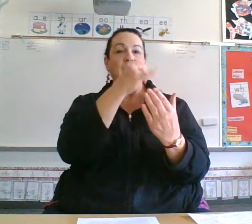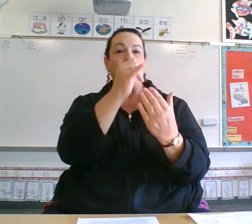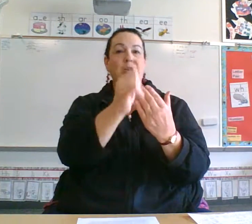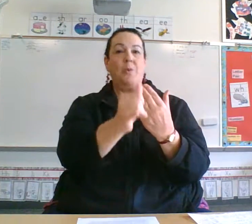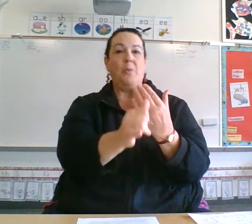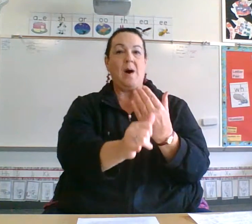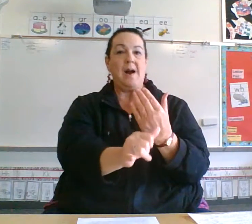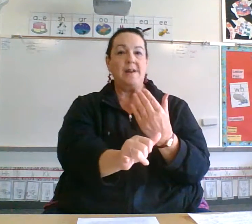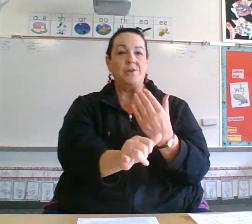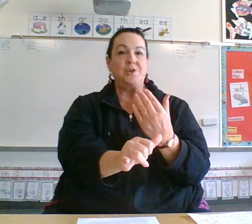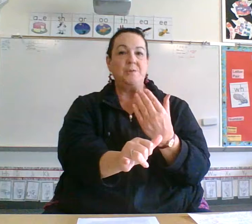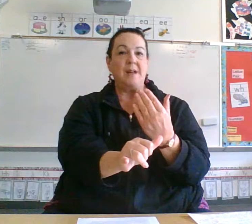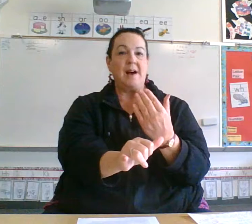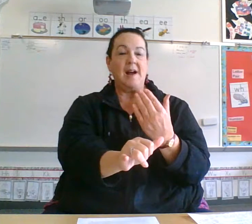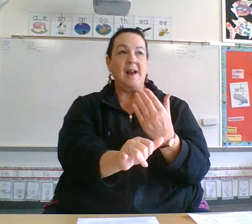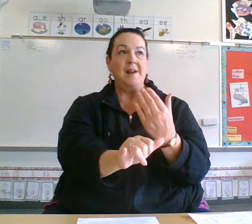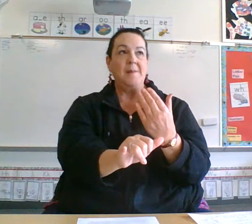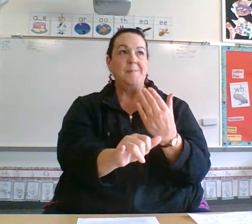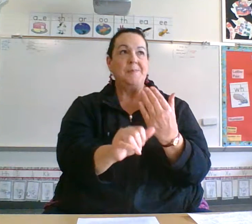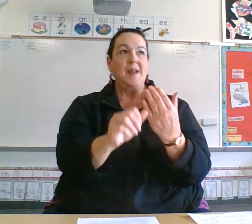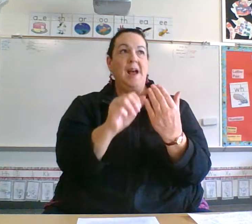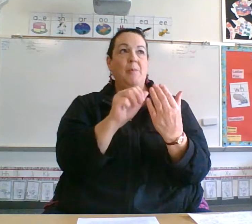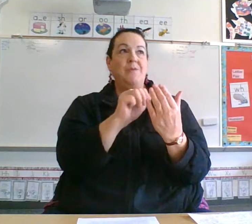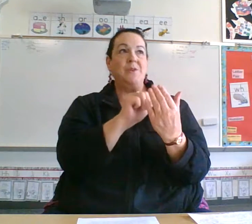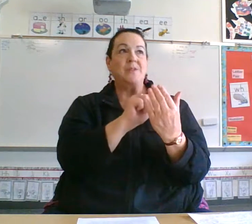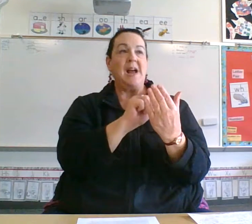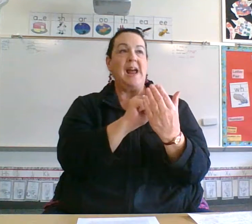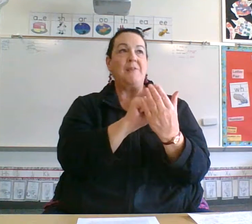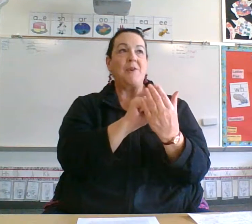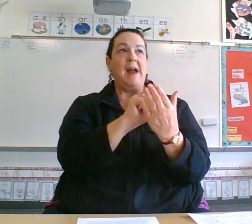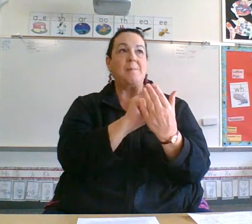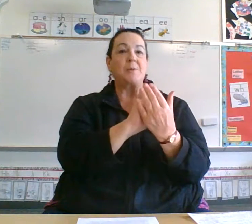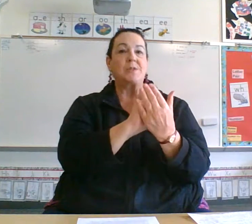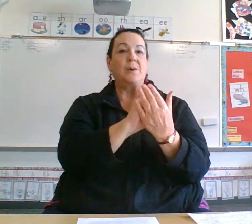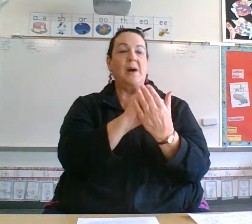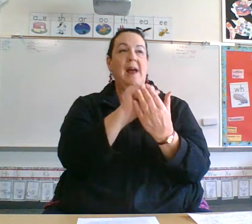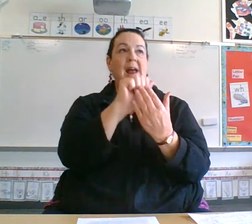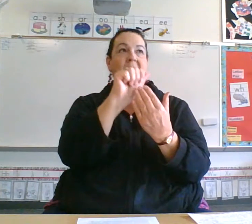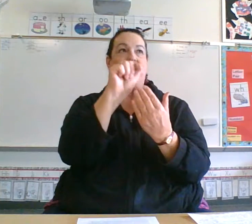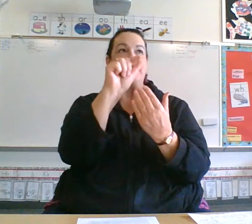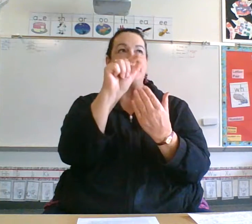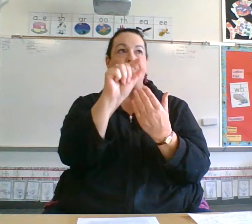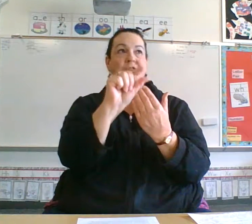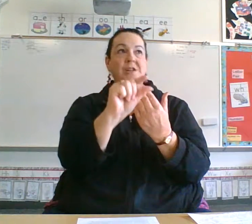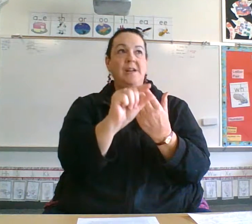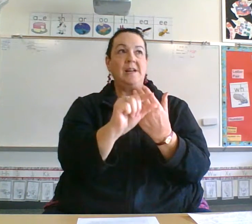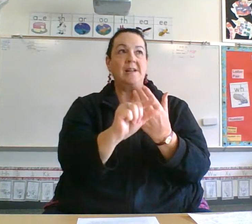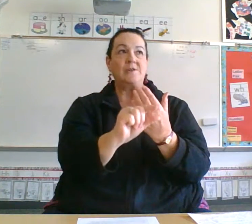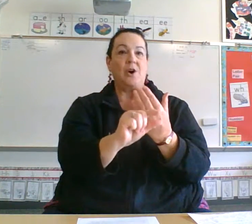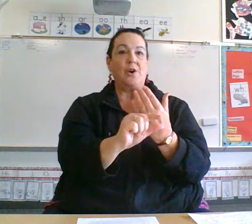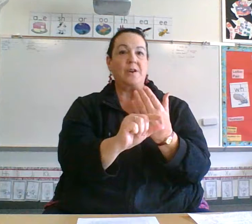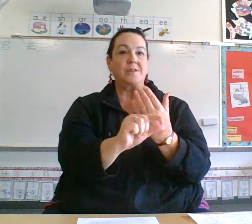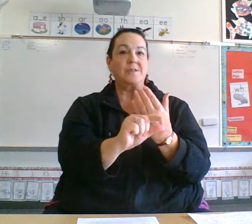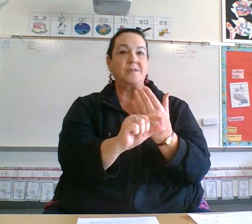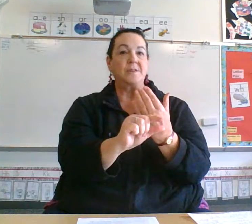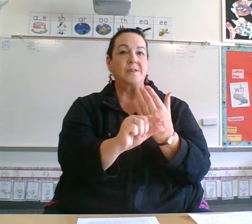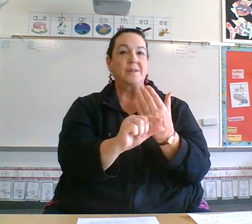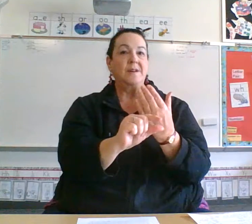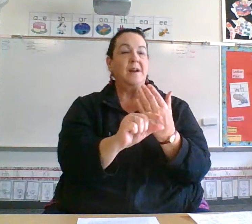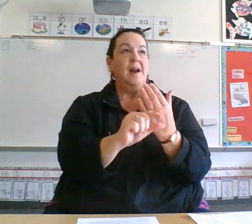to Y is July. We've used A for April, so A to G is August.